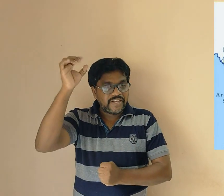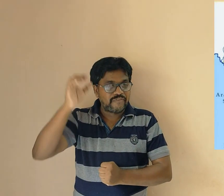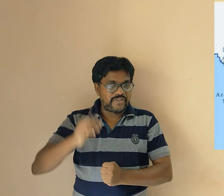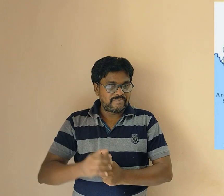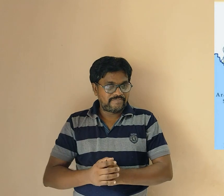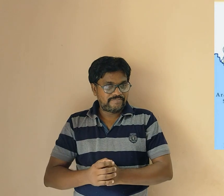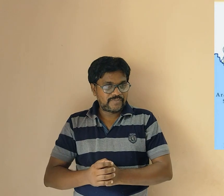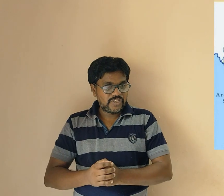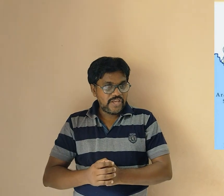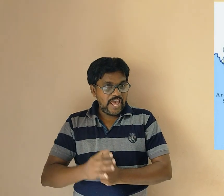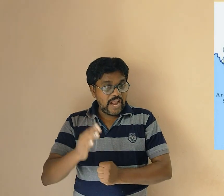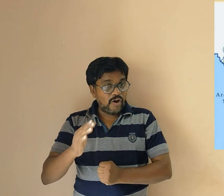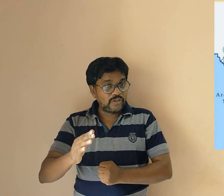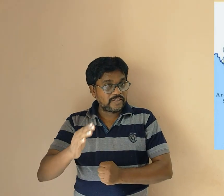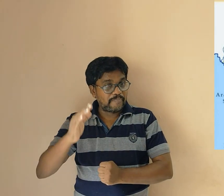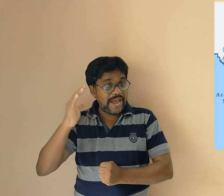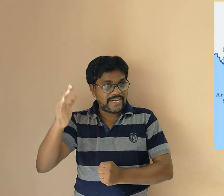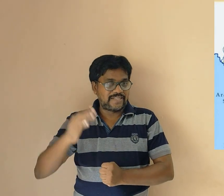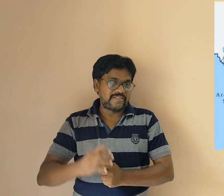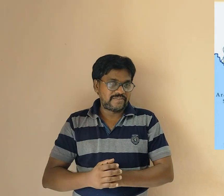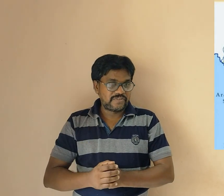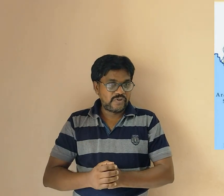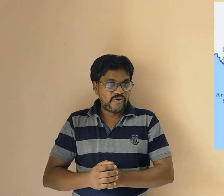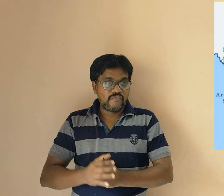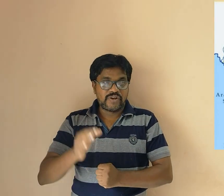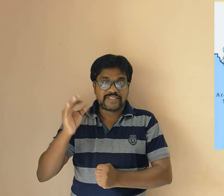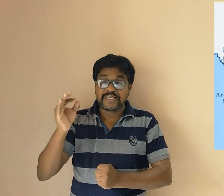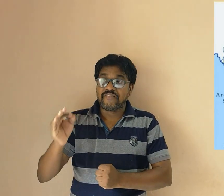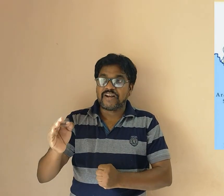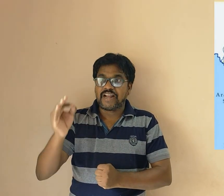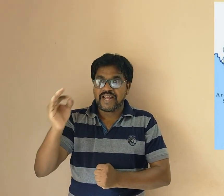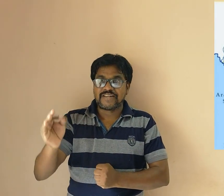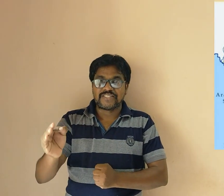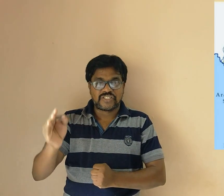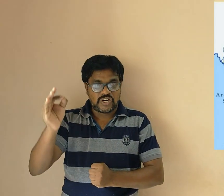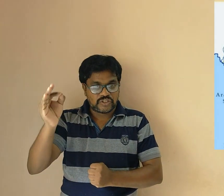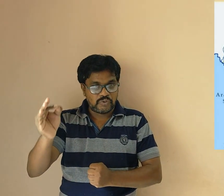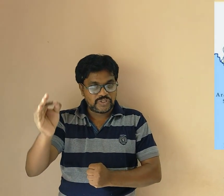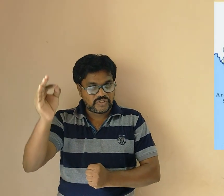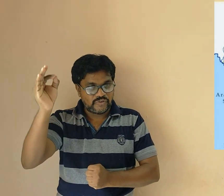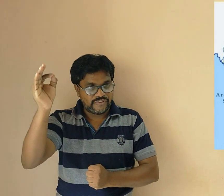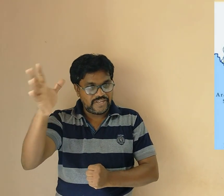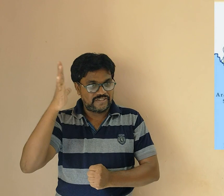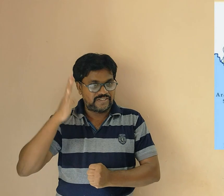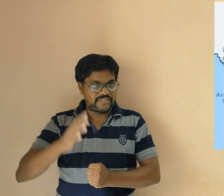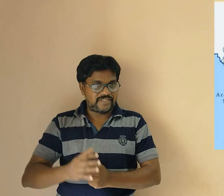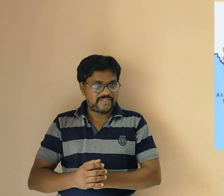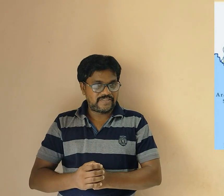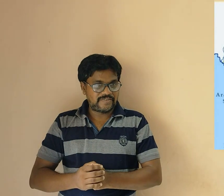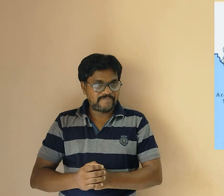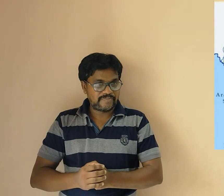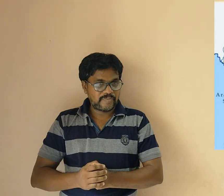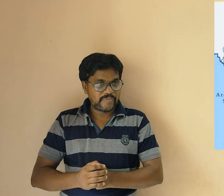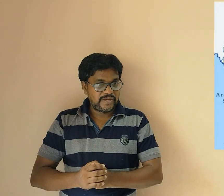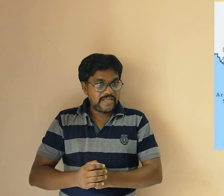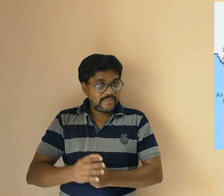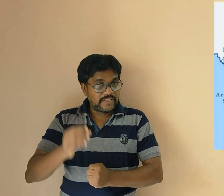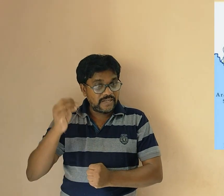lived along the bank for several hundreds or thousands of years. The